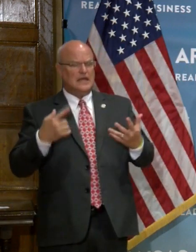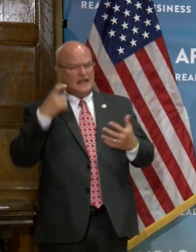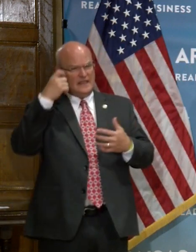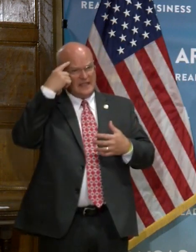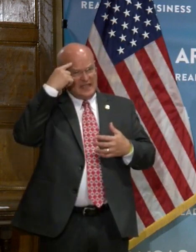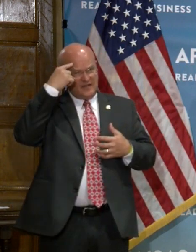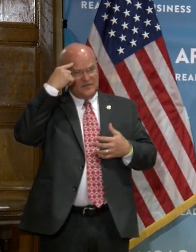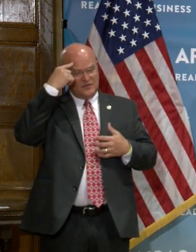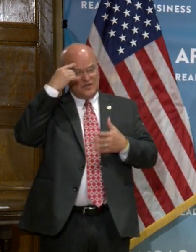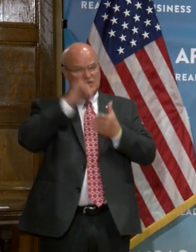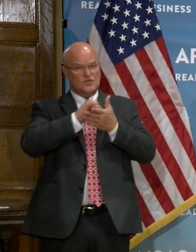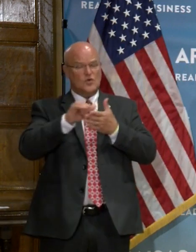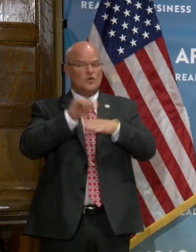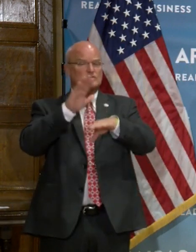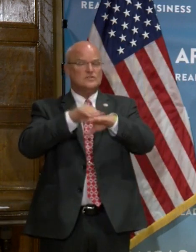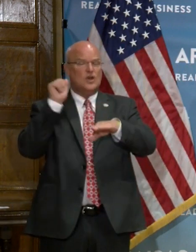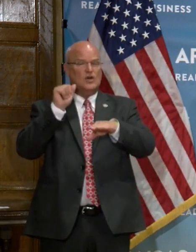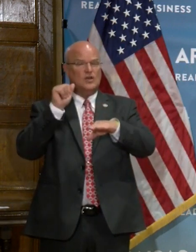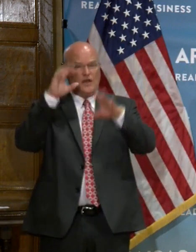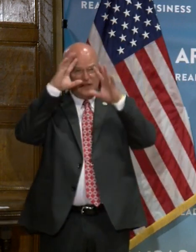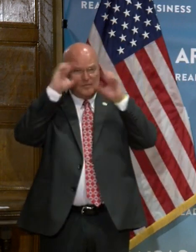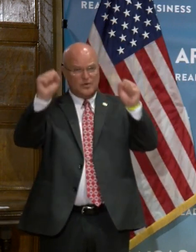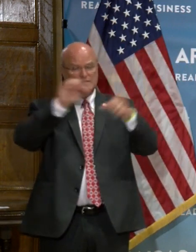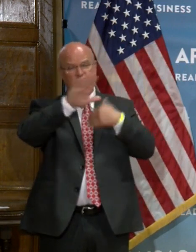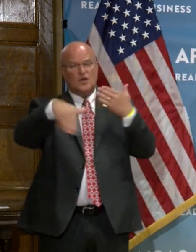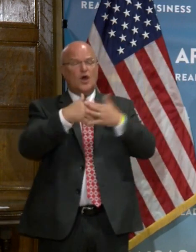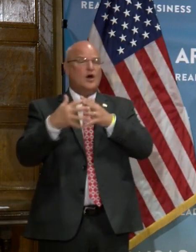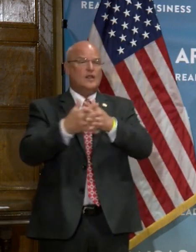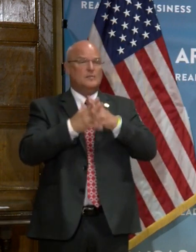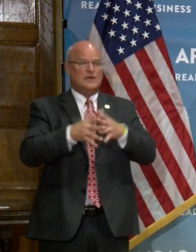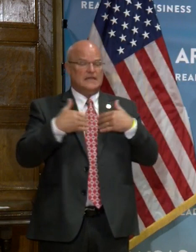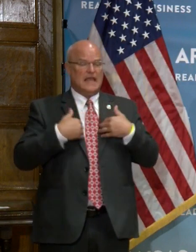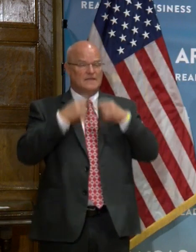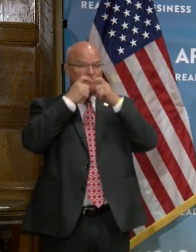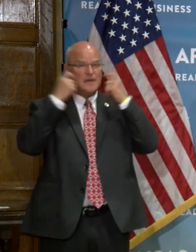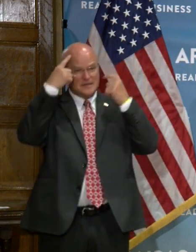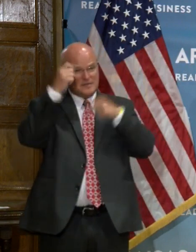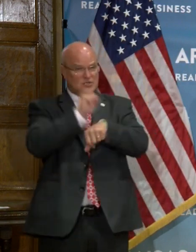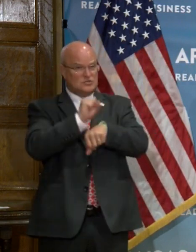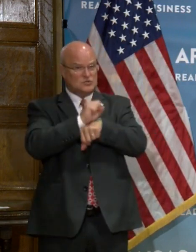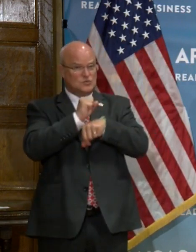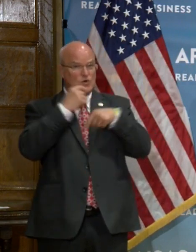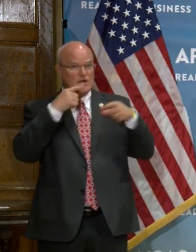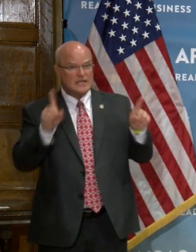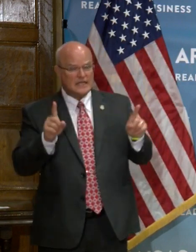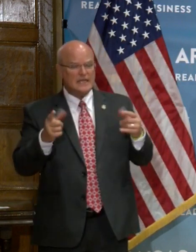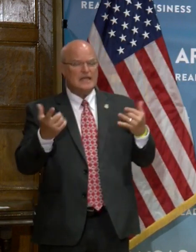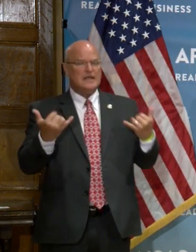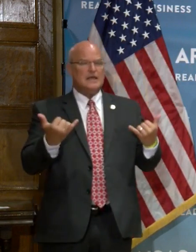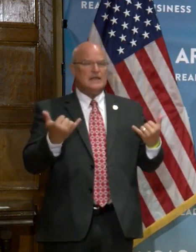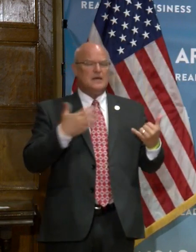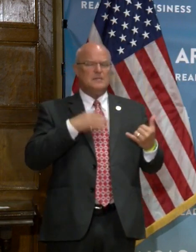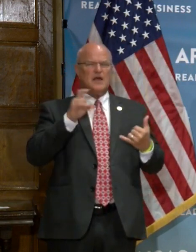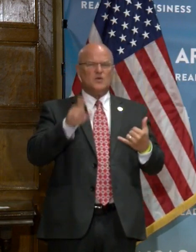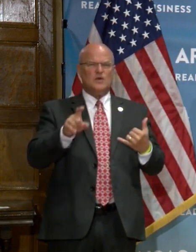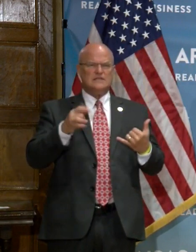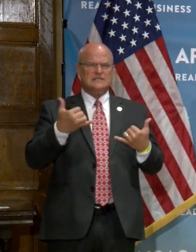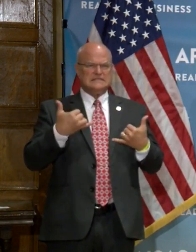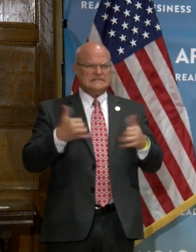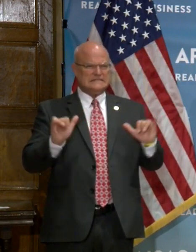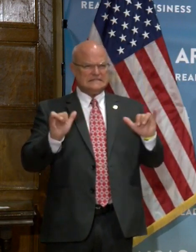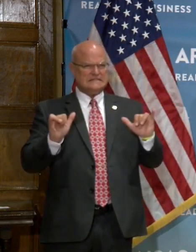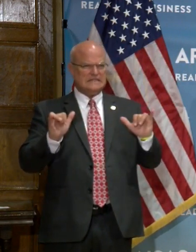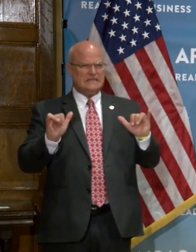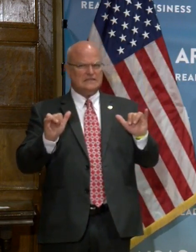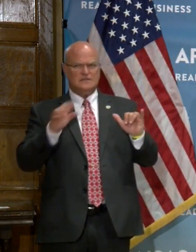is now calling on the president to mandate all Americans to wear masks because it's working. Now, my question is, have you spoken to any of